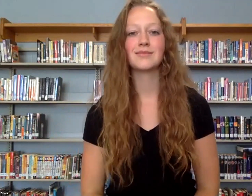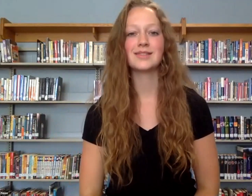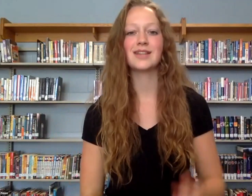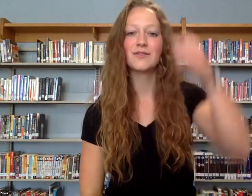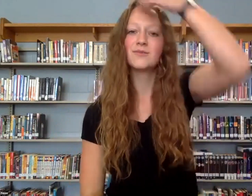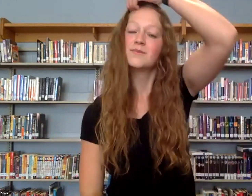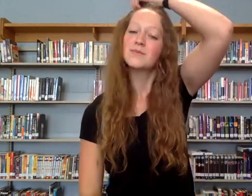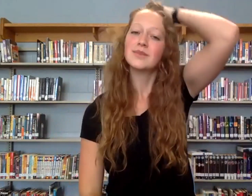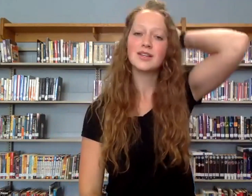That's deaf. Good.